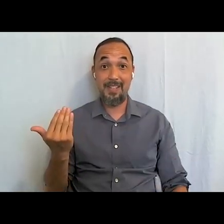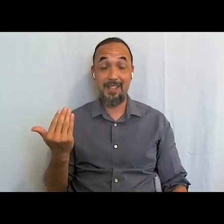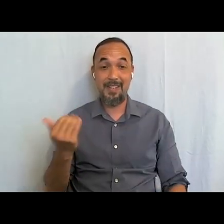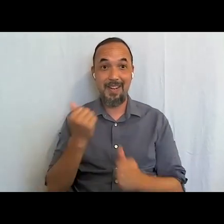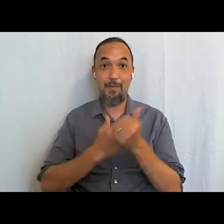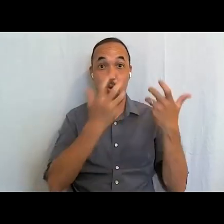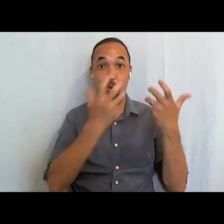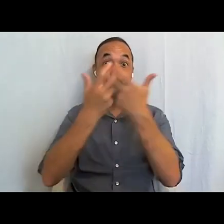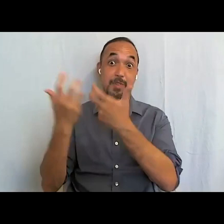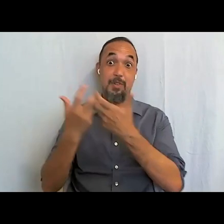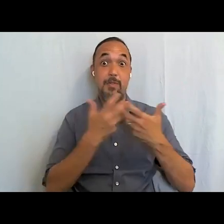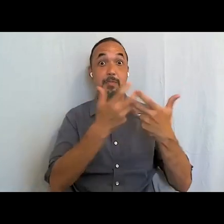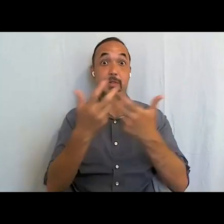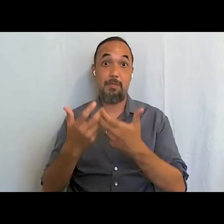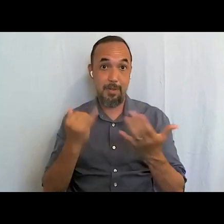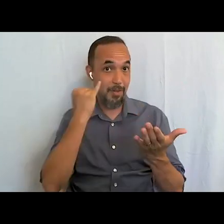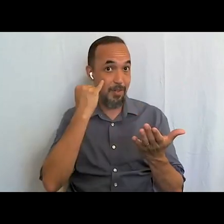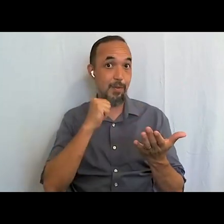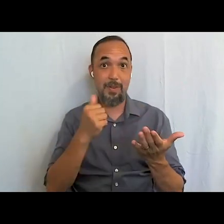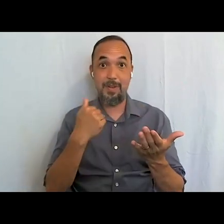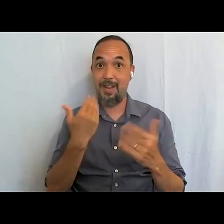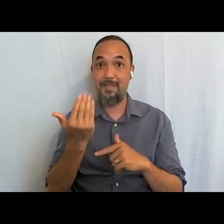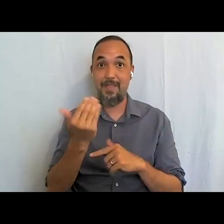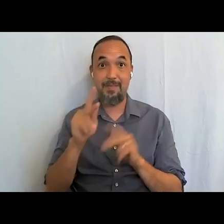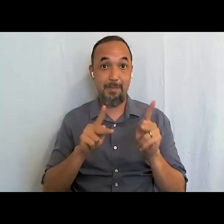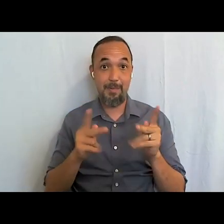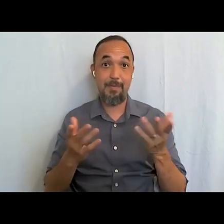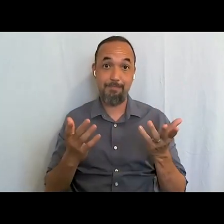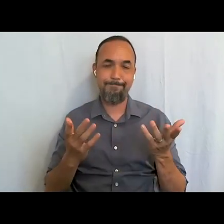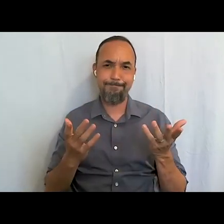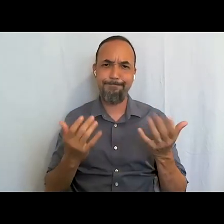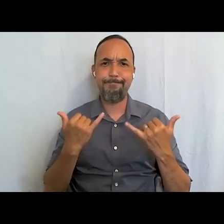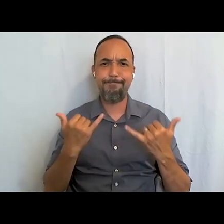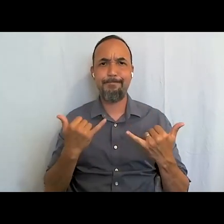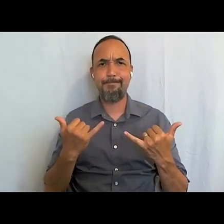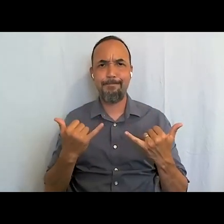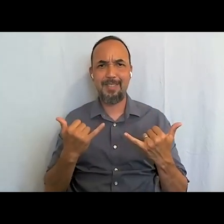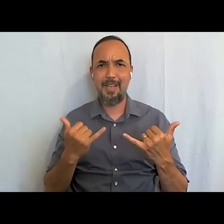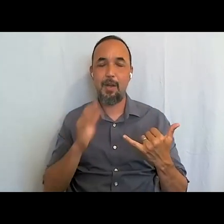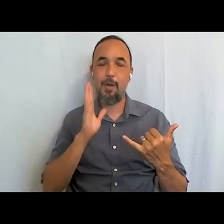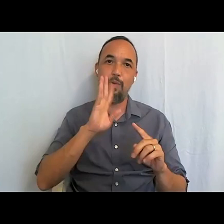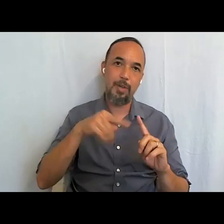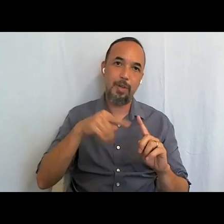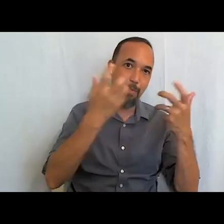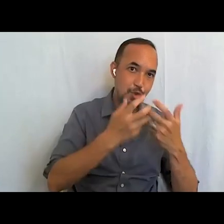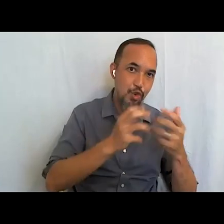merged if you didn't have a team of 15. It's no longer like that. We're gonna talk about merging and locking in the next section.